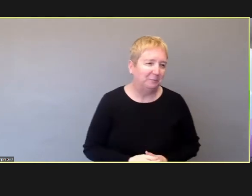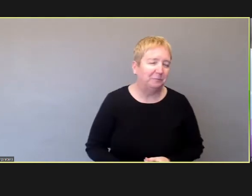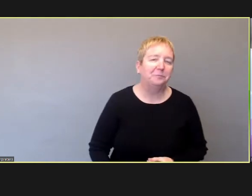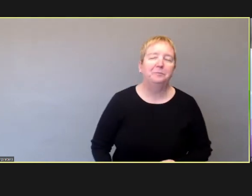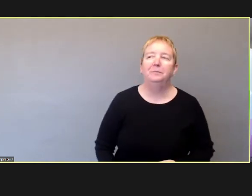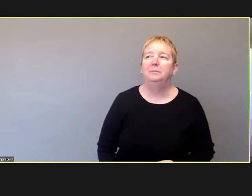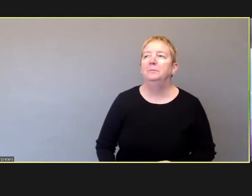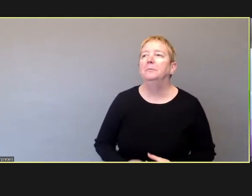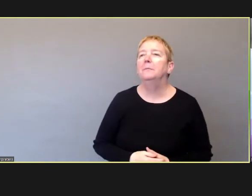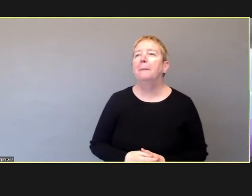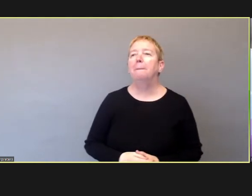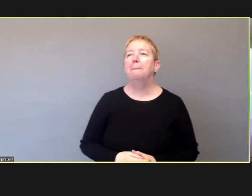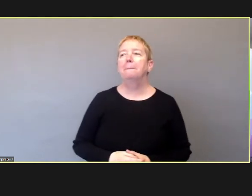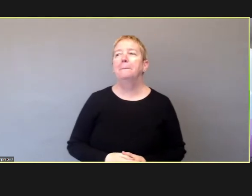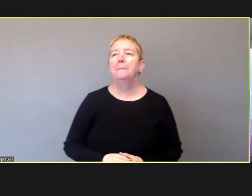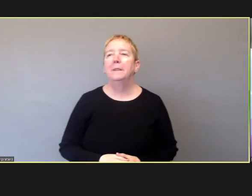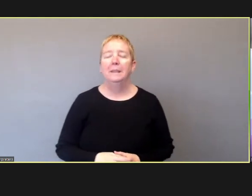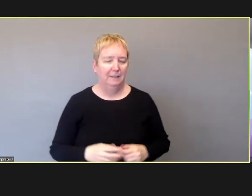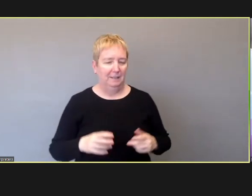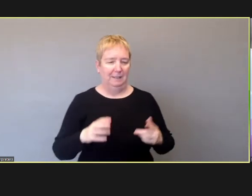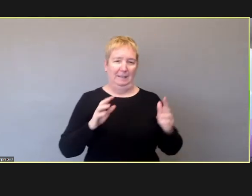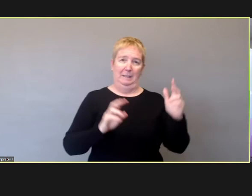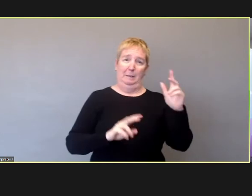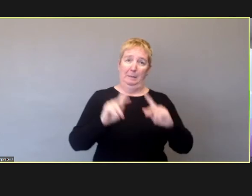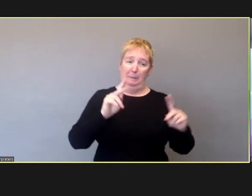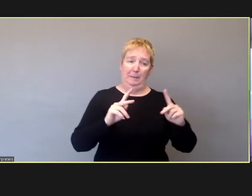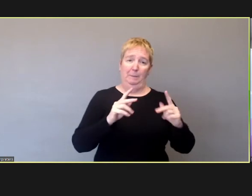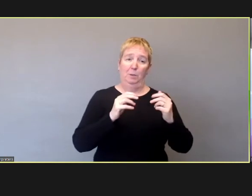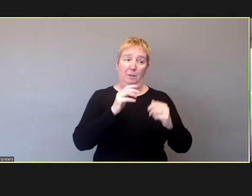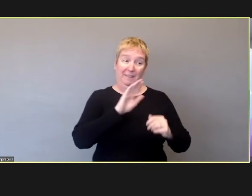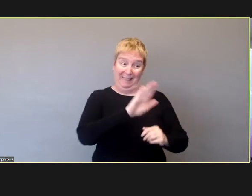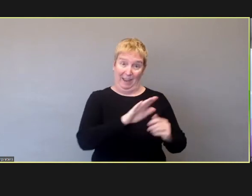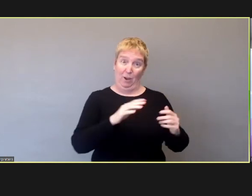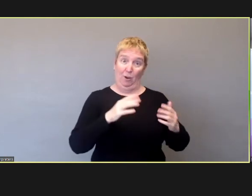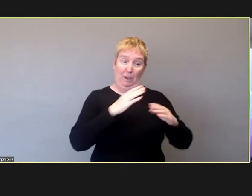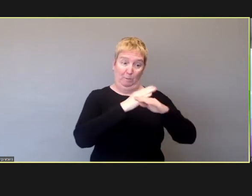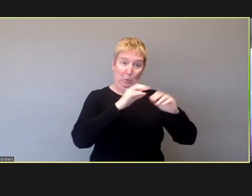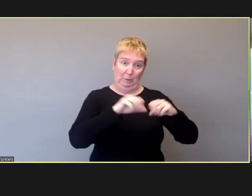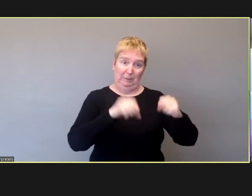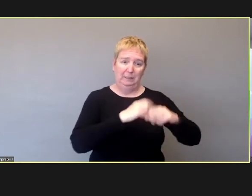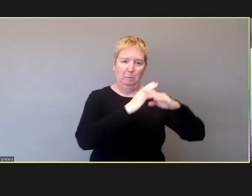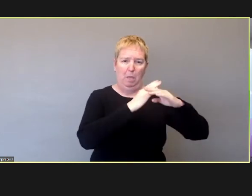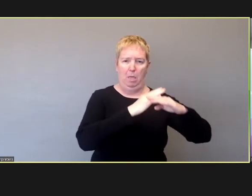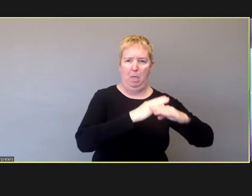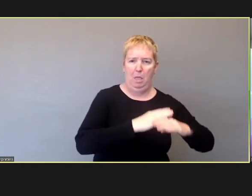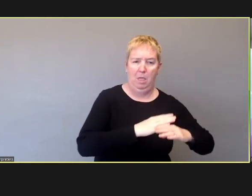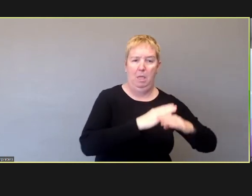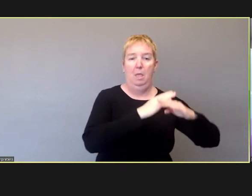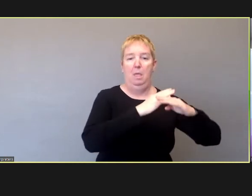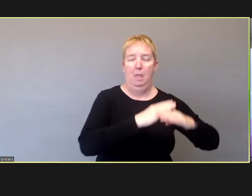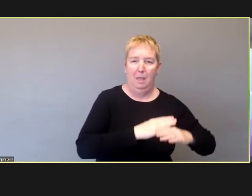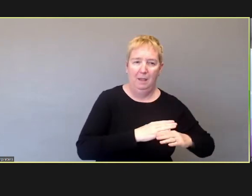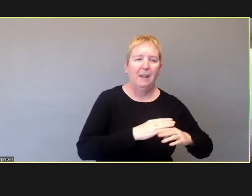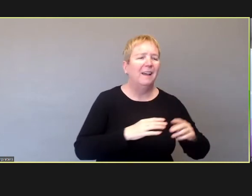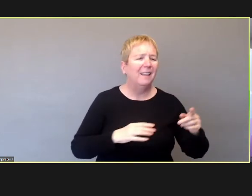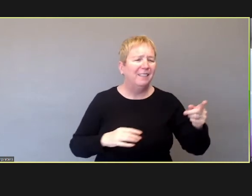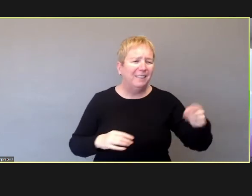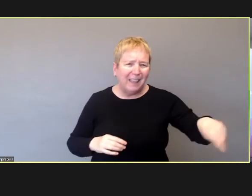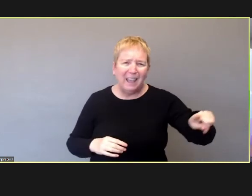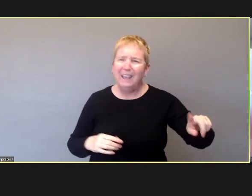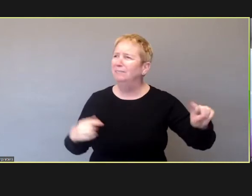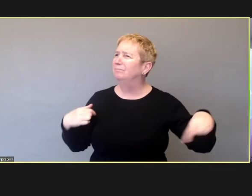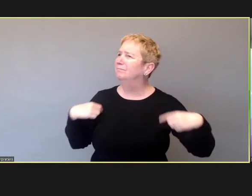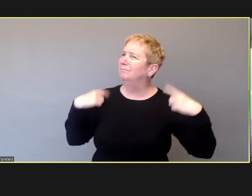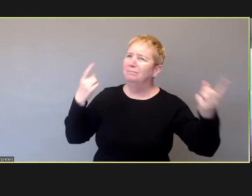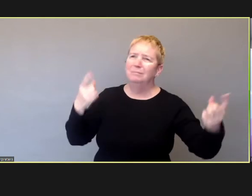realize is immunosuppressed people have been dealing with their higher risk